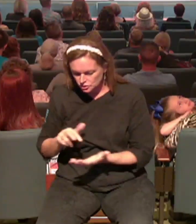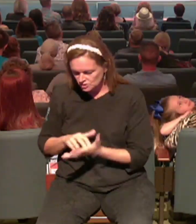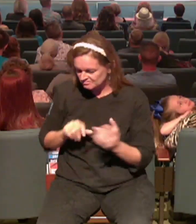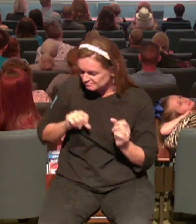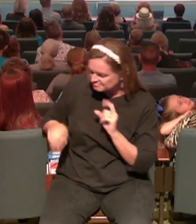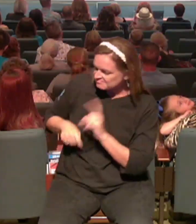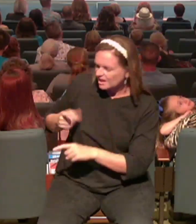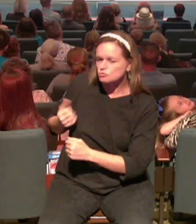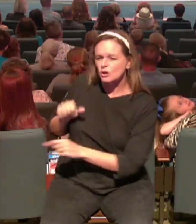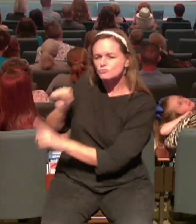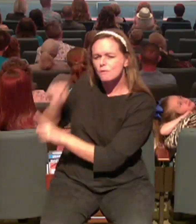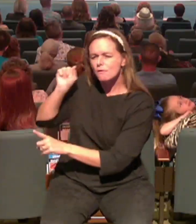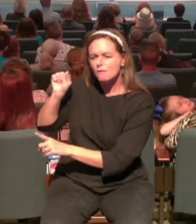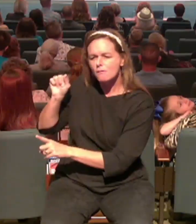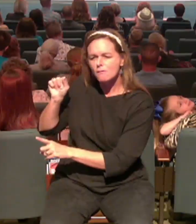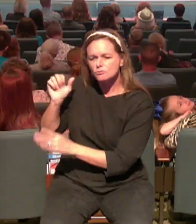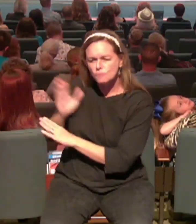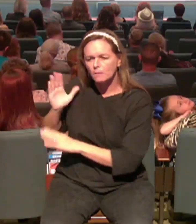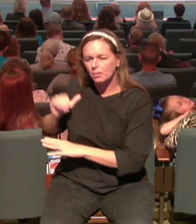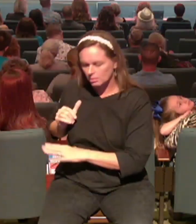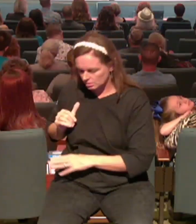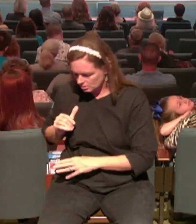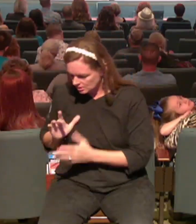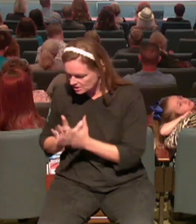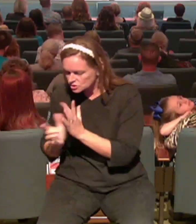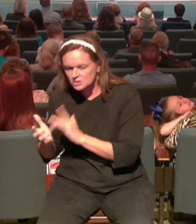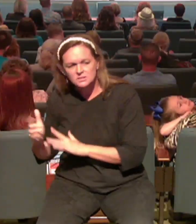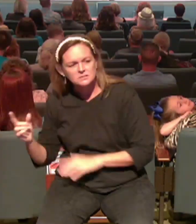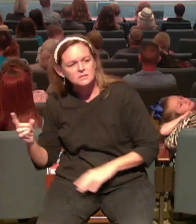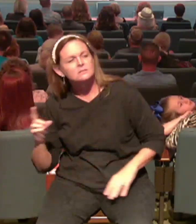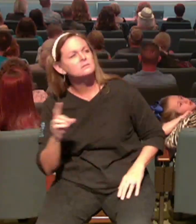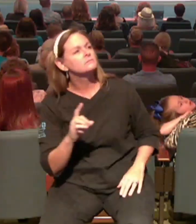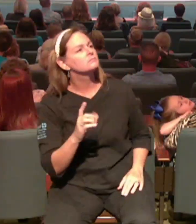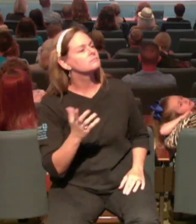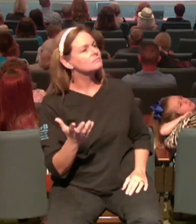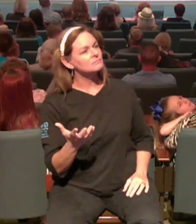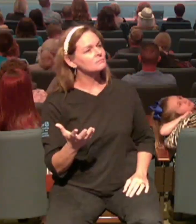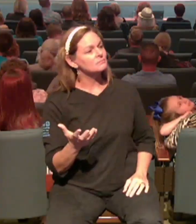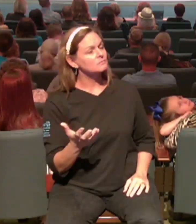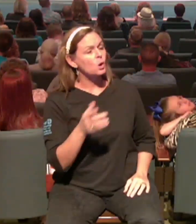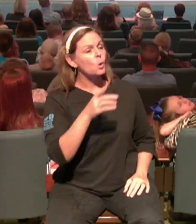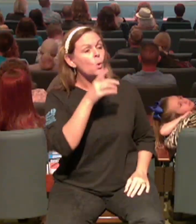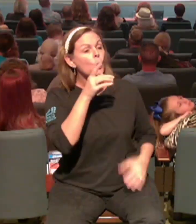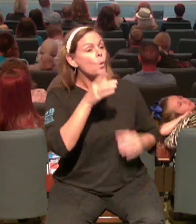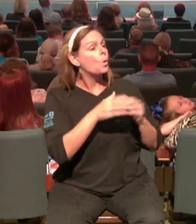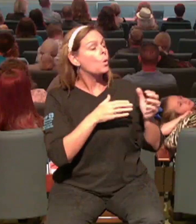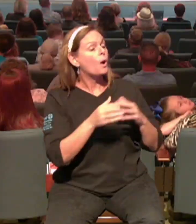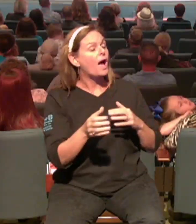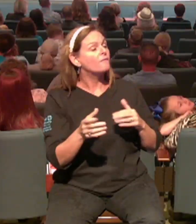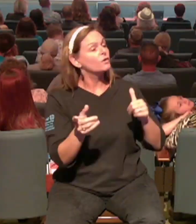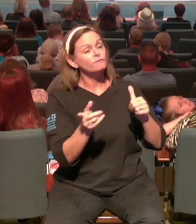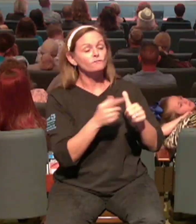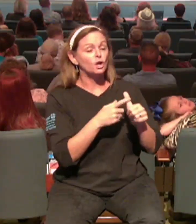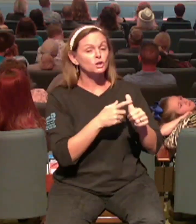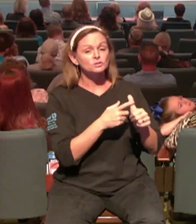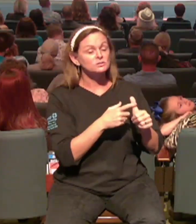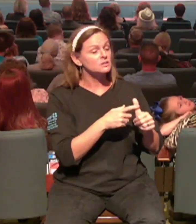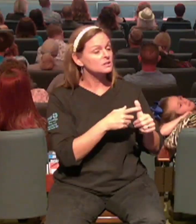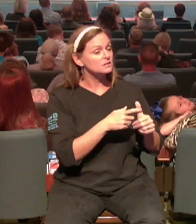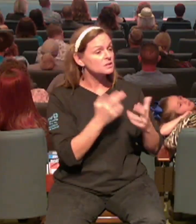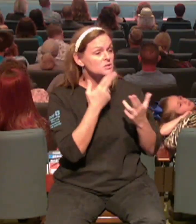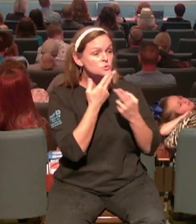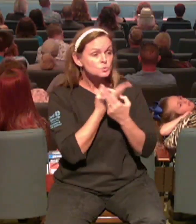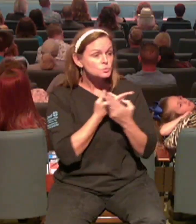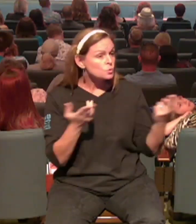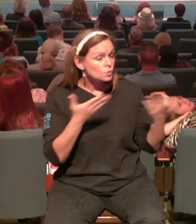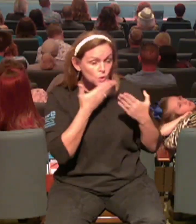to fulfill the law and the prophets. He wasn't giving her a get out of jail free card. He wasn't